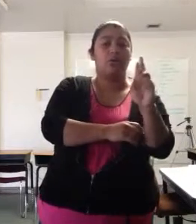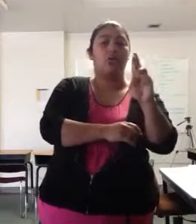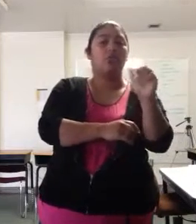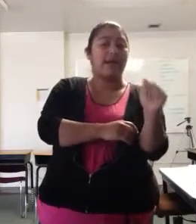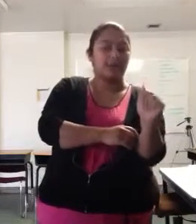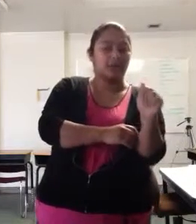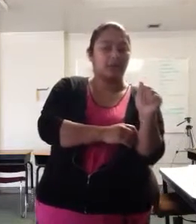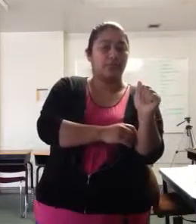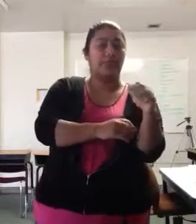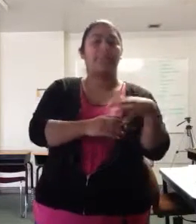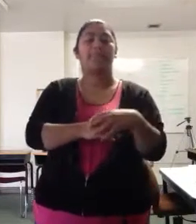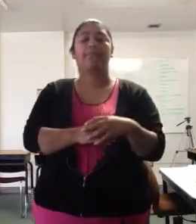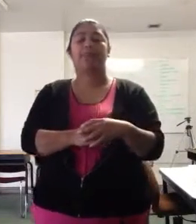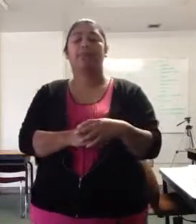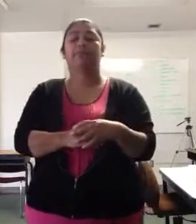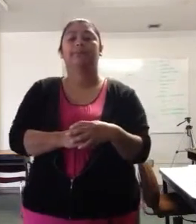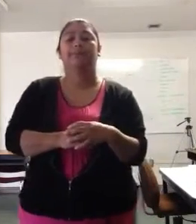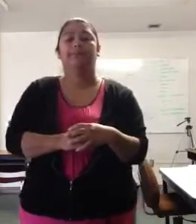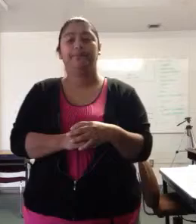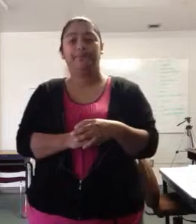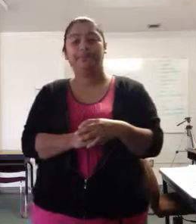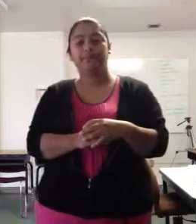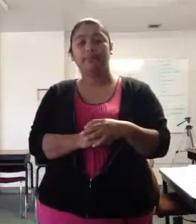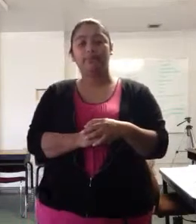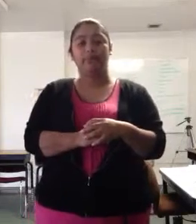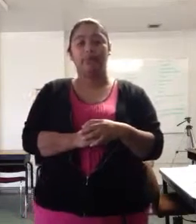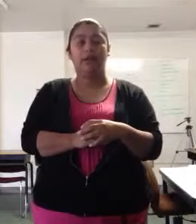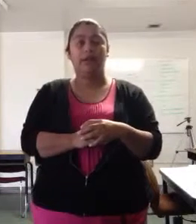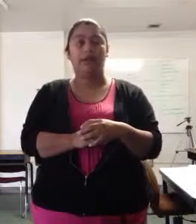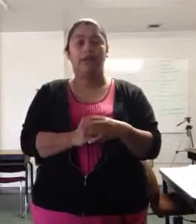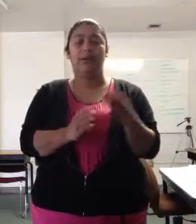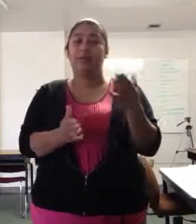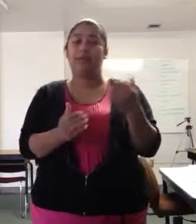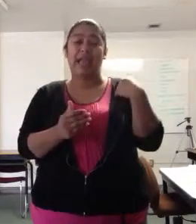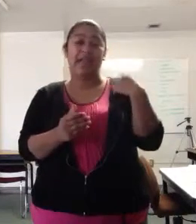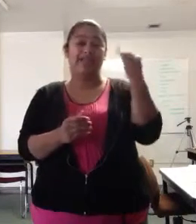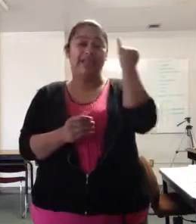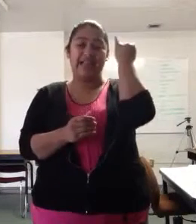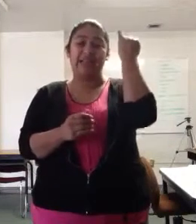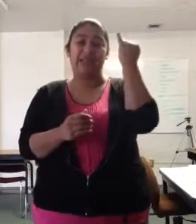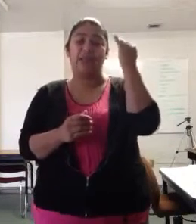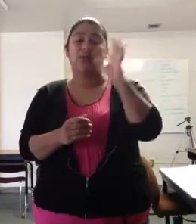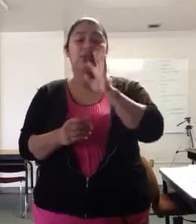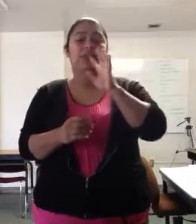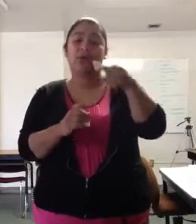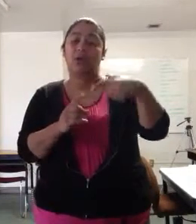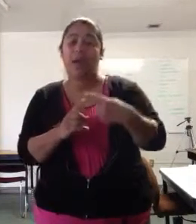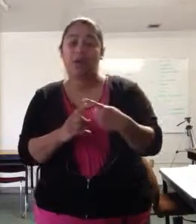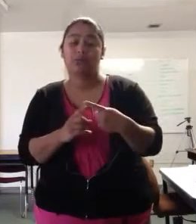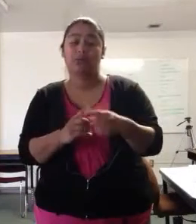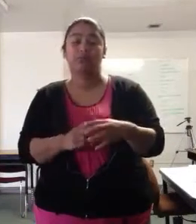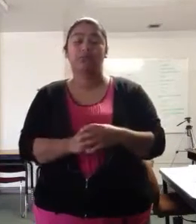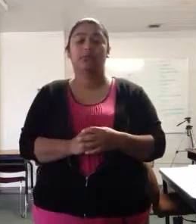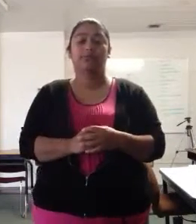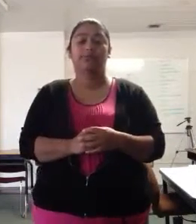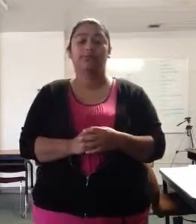Okay, so now you have an idea about what we're going to start talking about. So let's go ahead